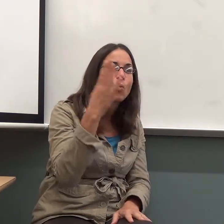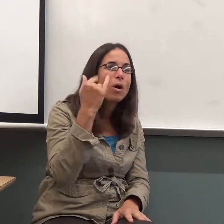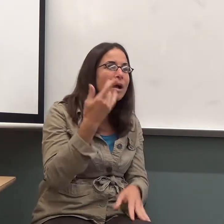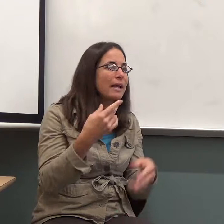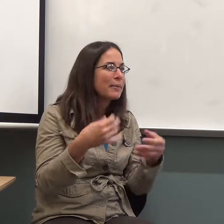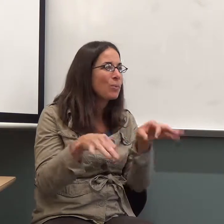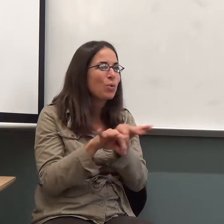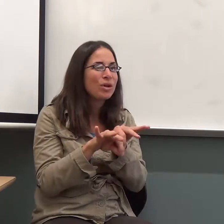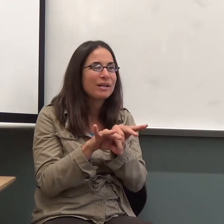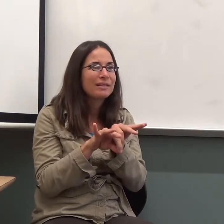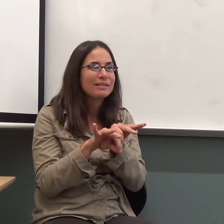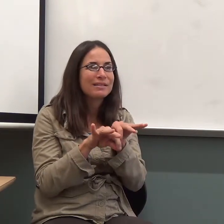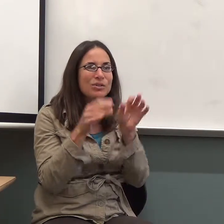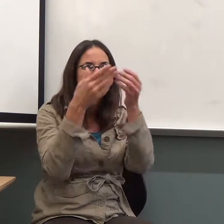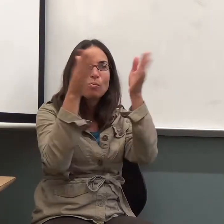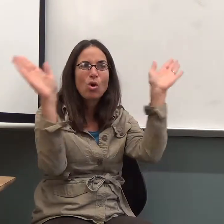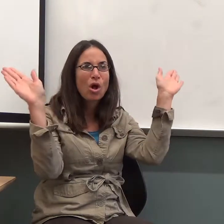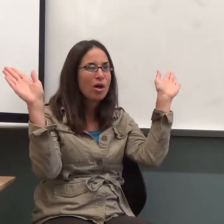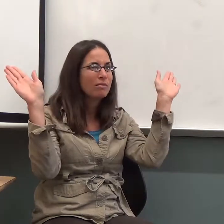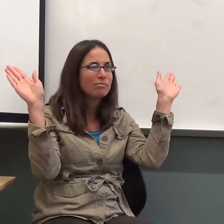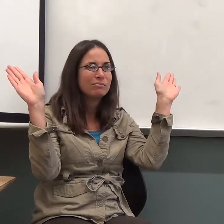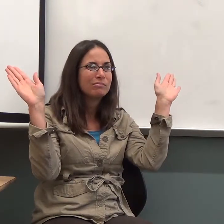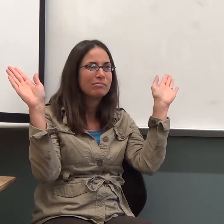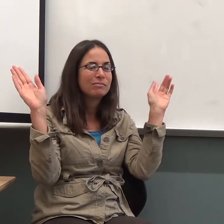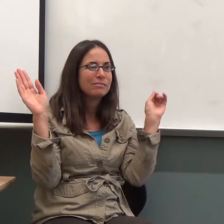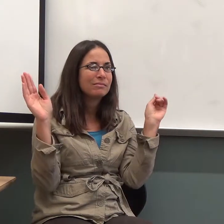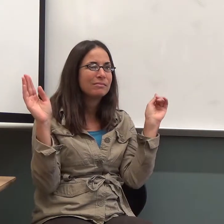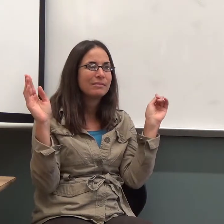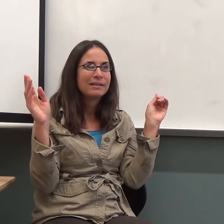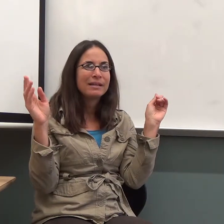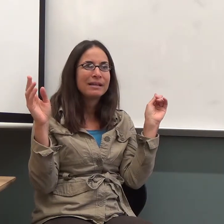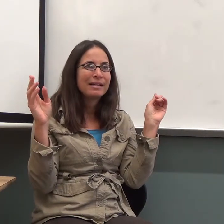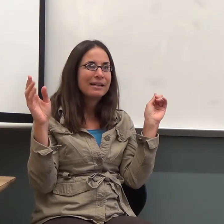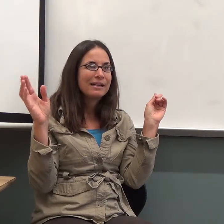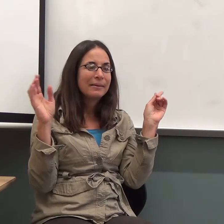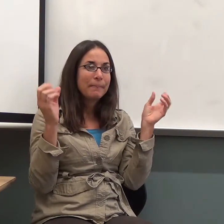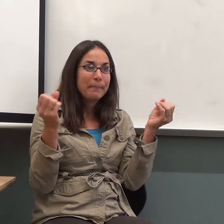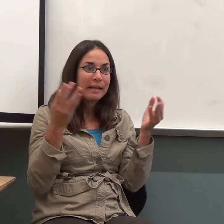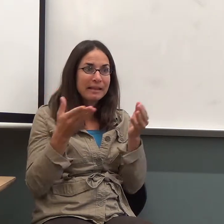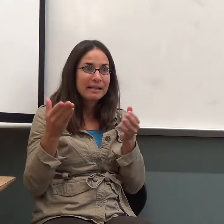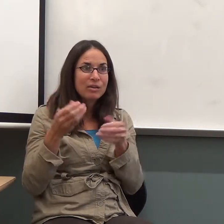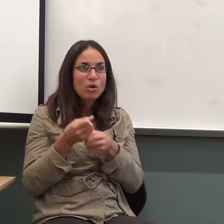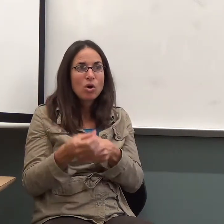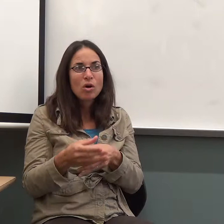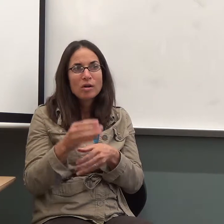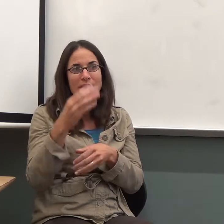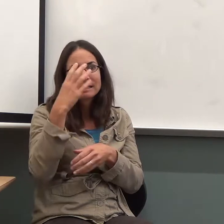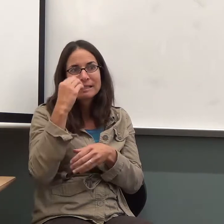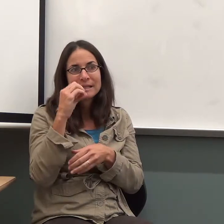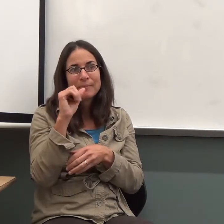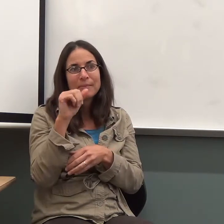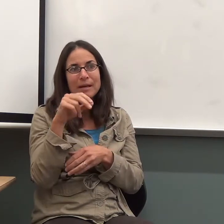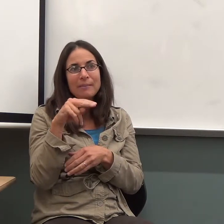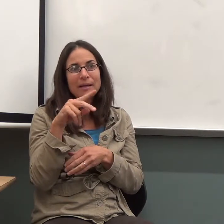Still too broad. There are many things that cause sleep apnea. Yeah, What are but I need to know a little bit more What are specific they, though? detail. Right.